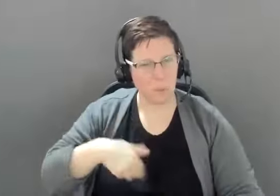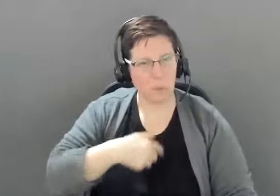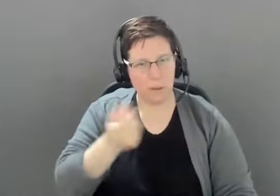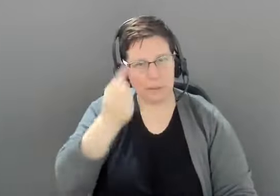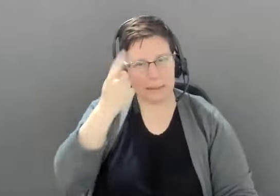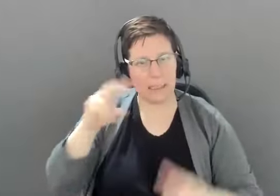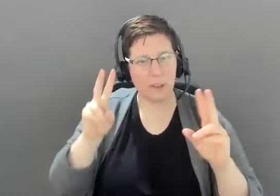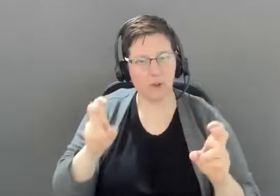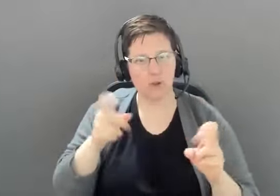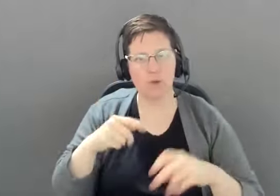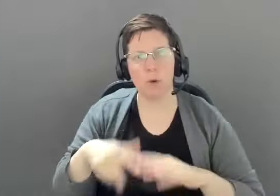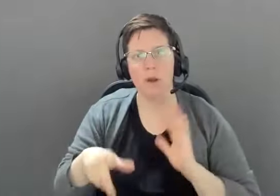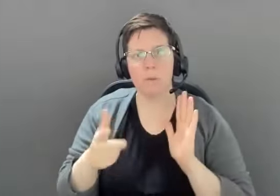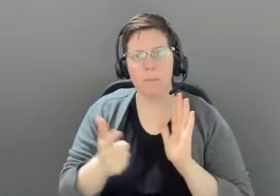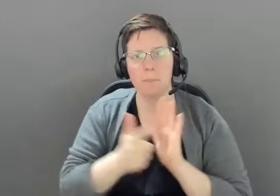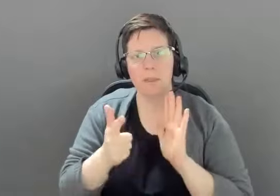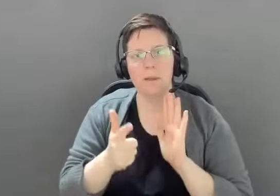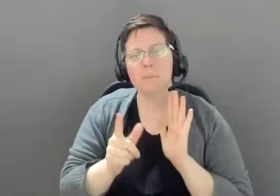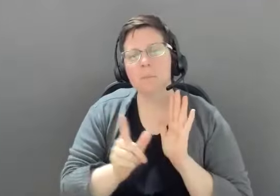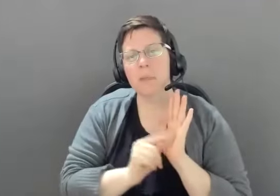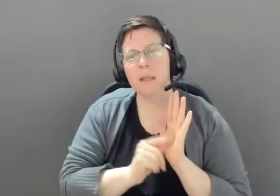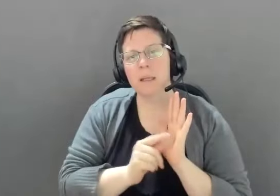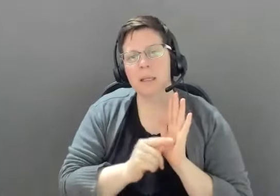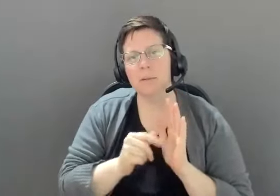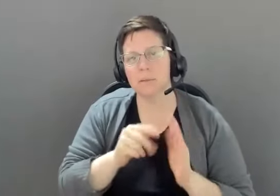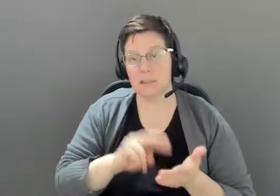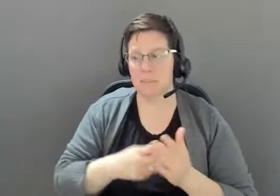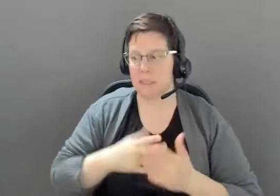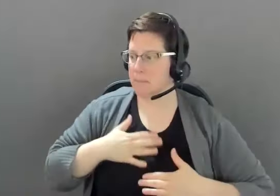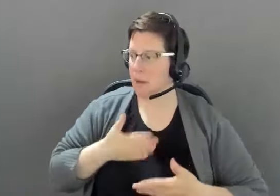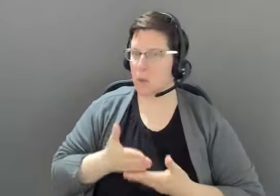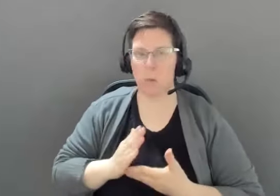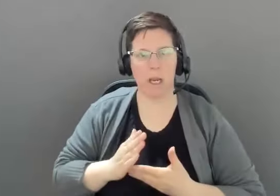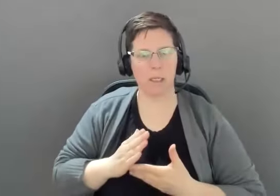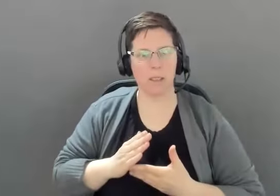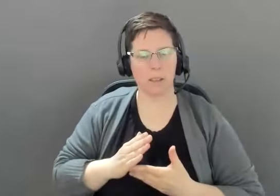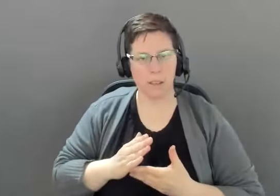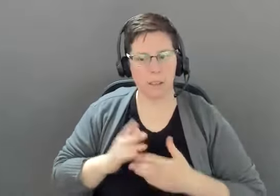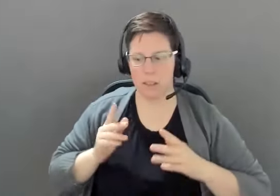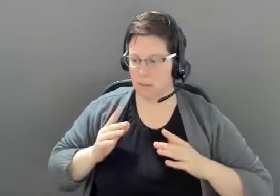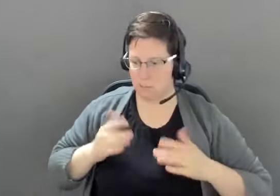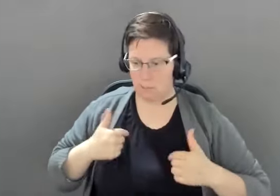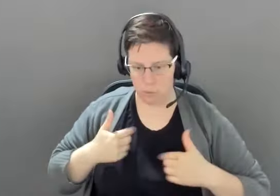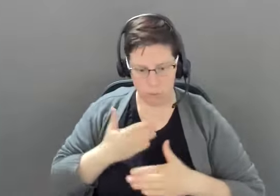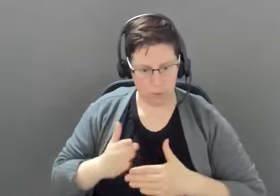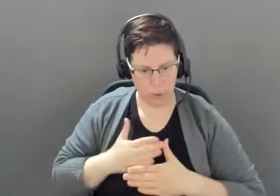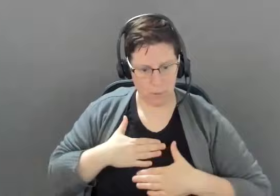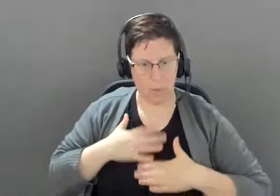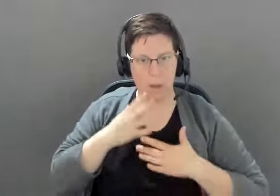bans and essentially the right of a victim or complainant to share their own story was not a political